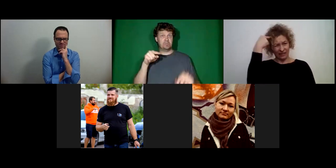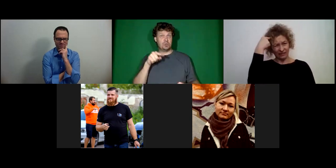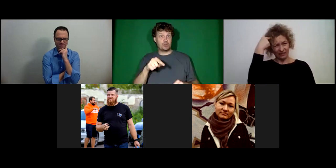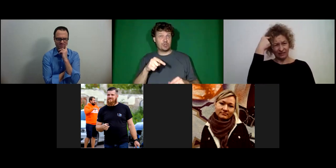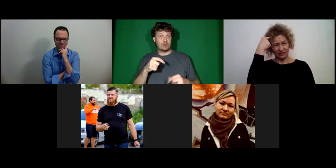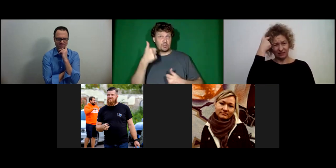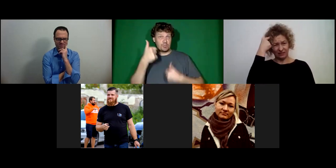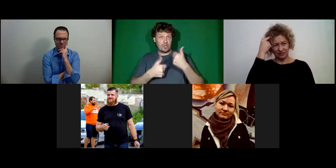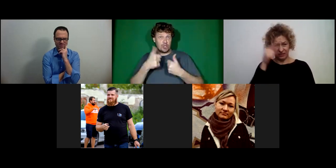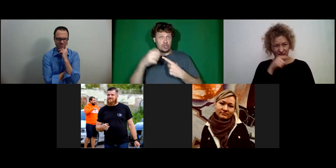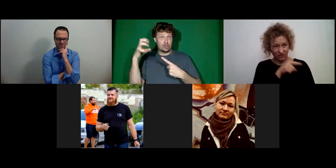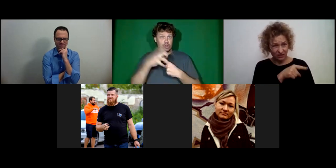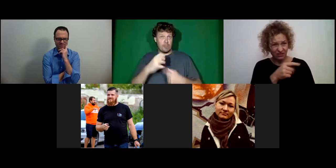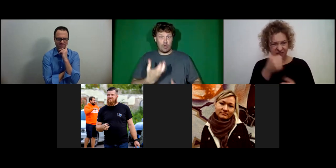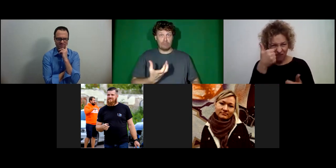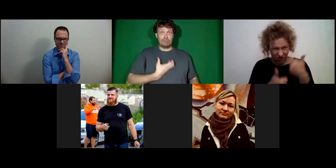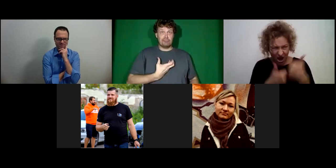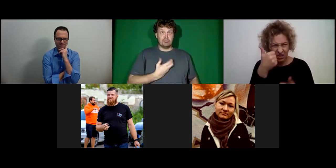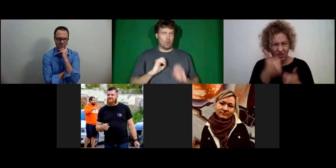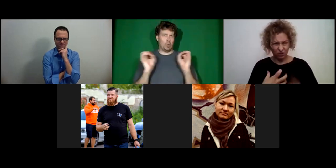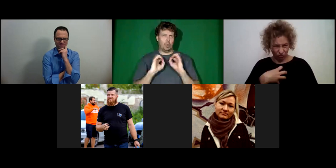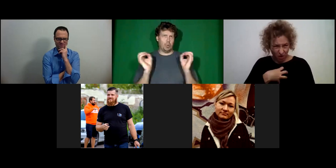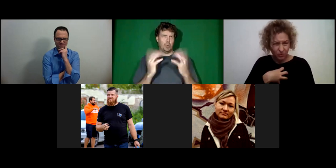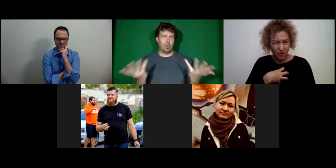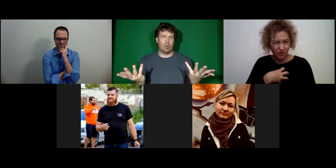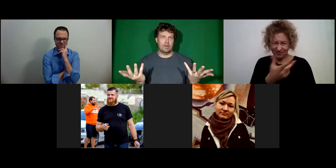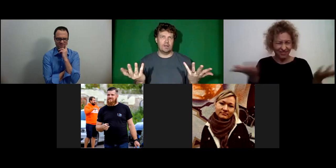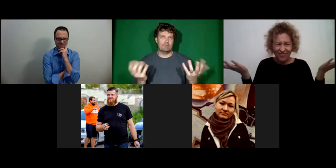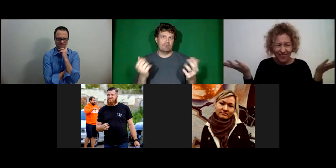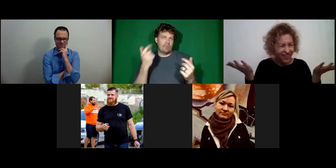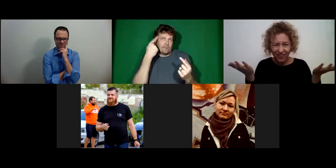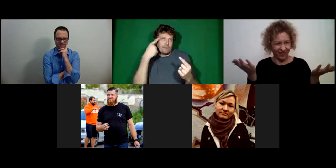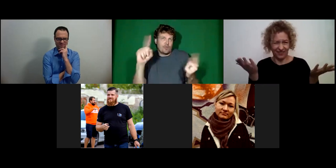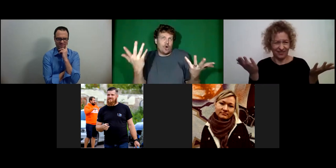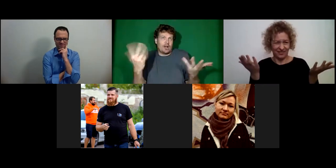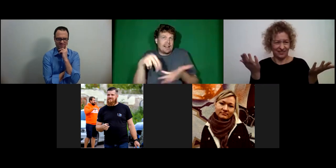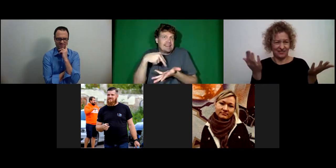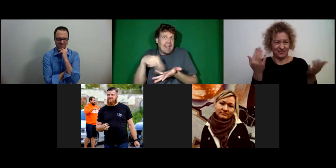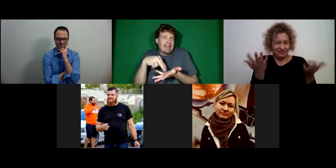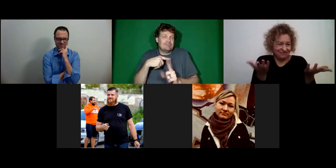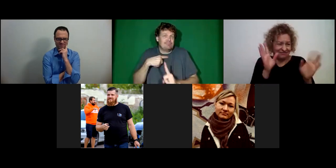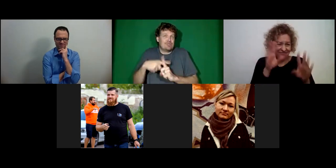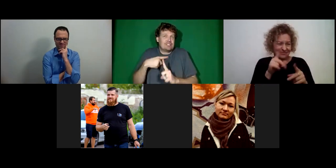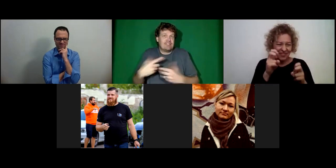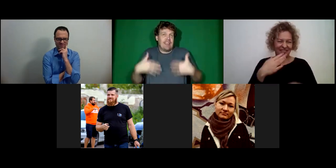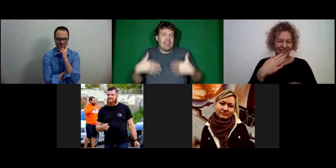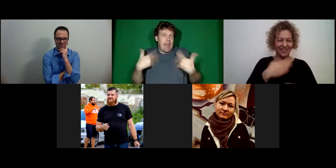lost. I think that this person thought she was going to win the